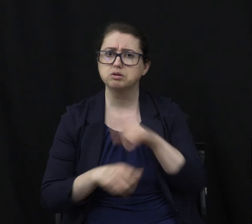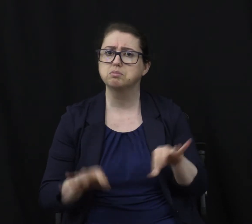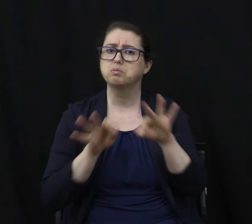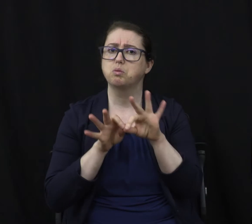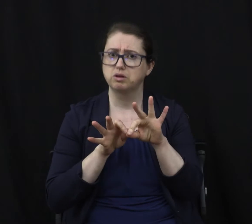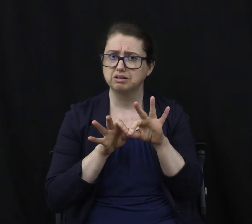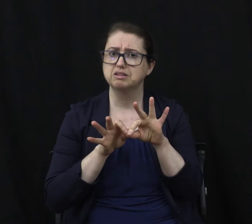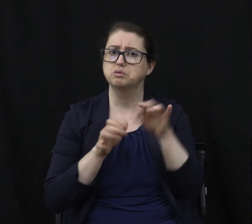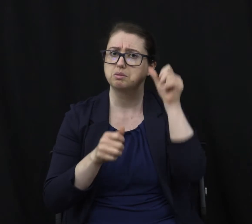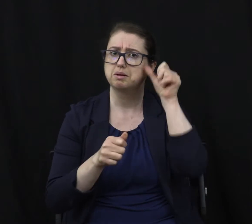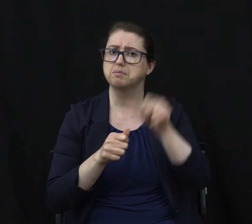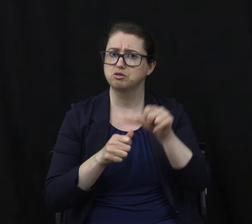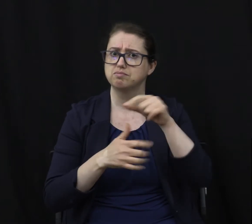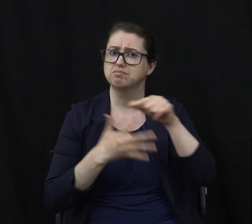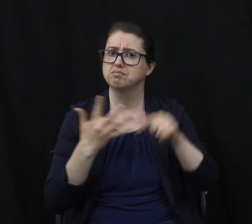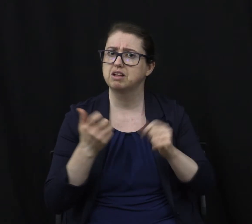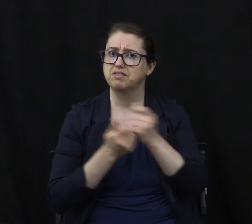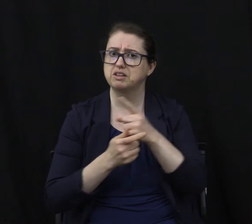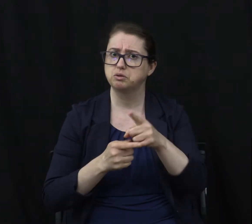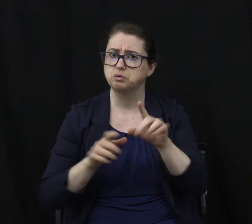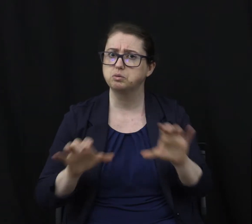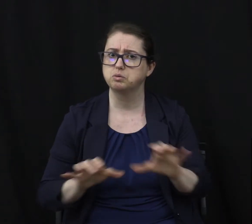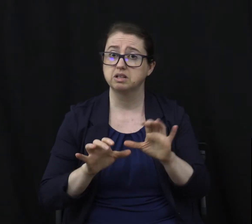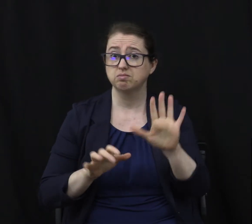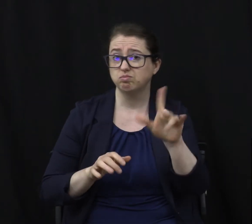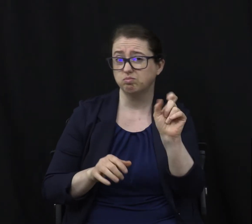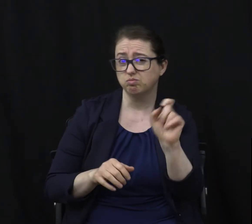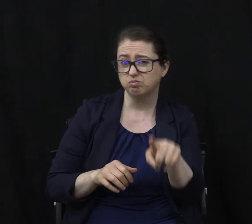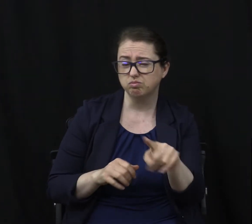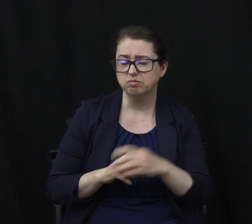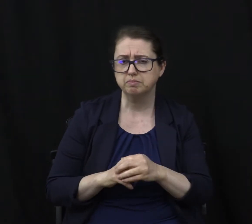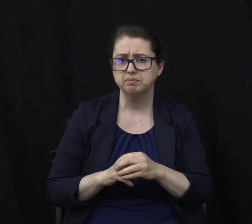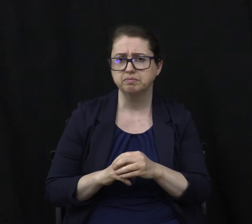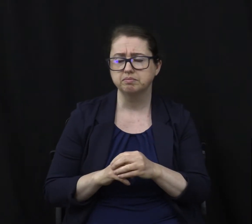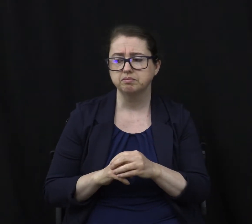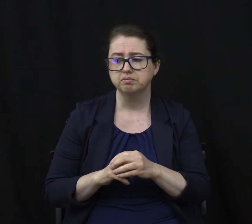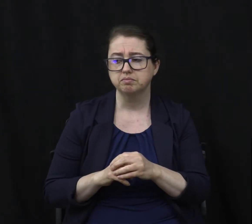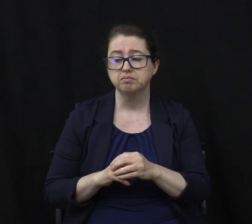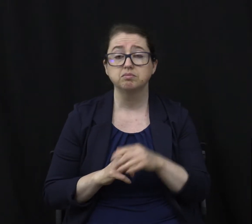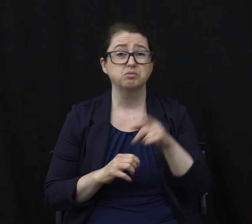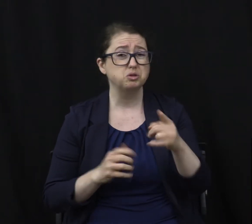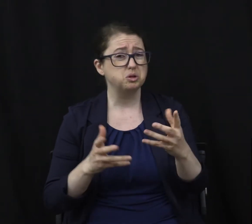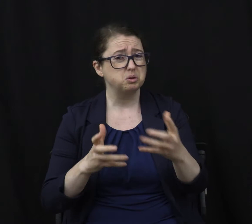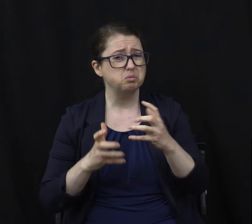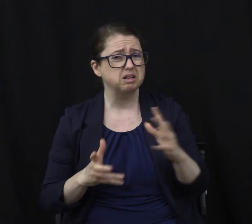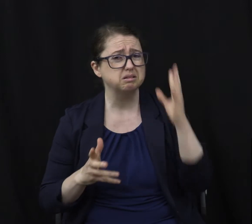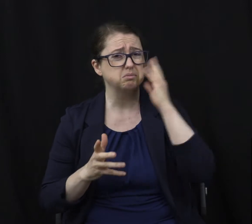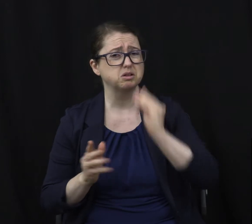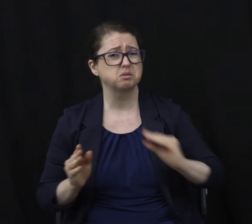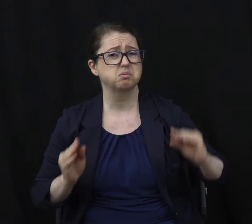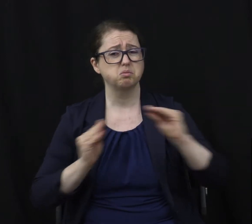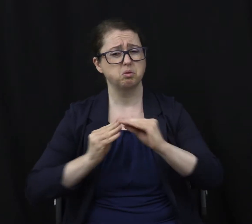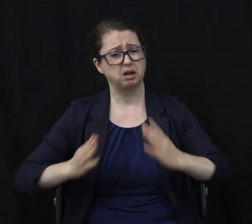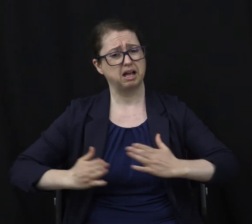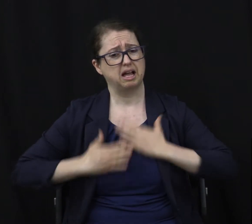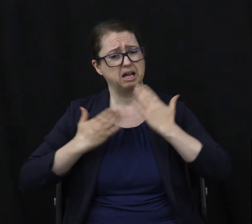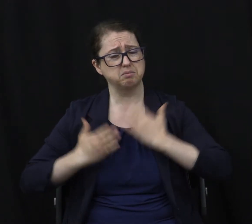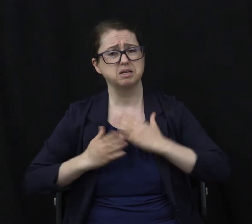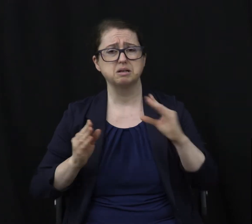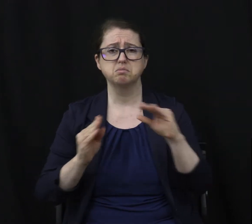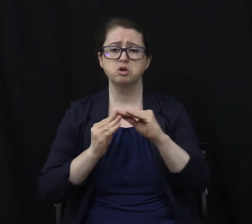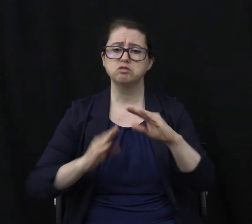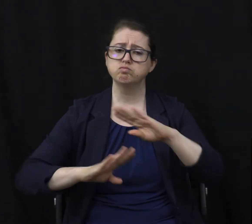you, would you like to experience a happier, more fulfilled life? Do you want to discover what you